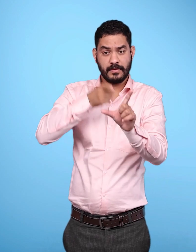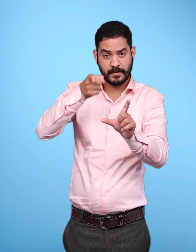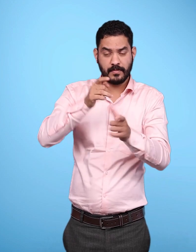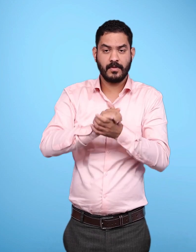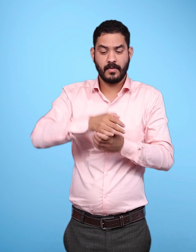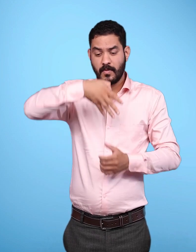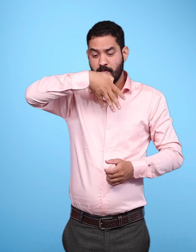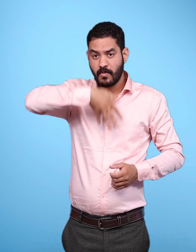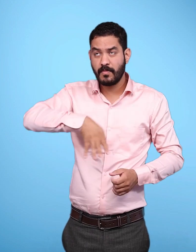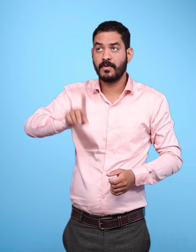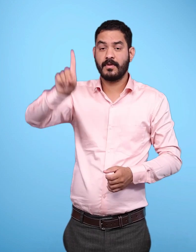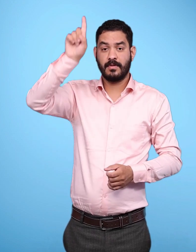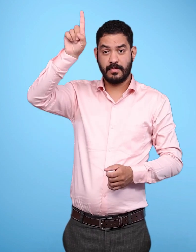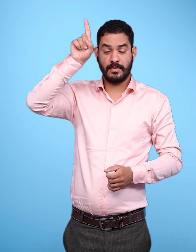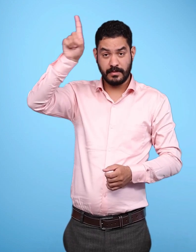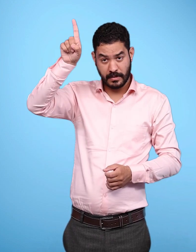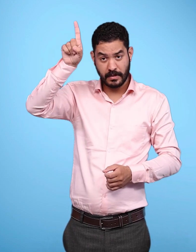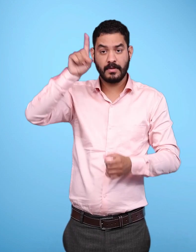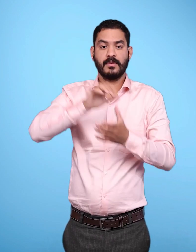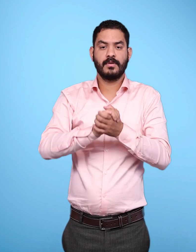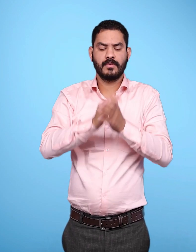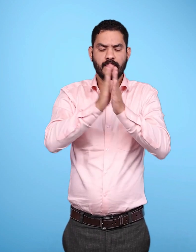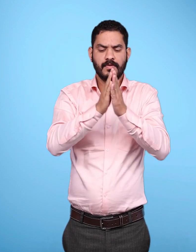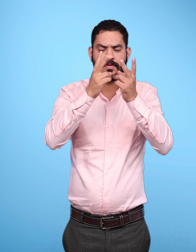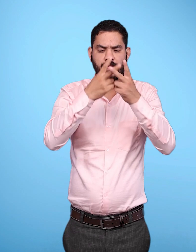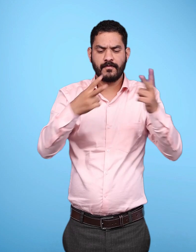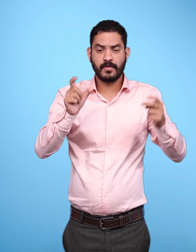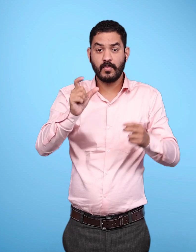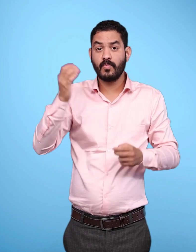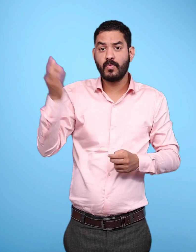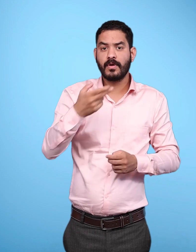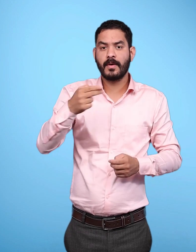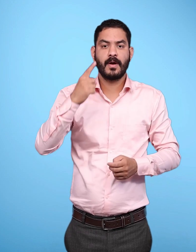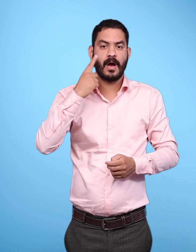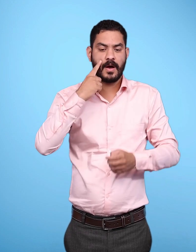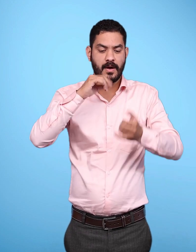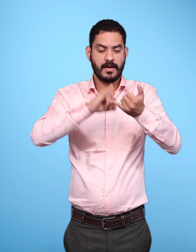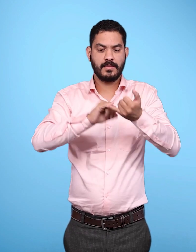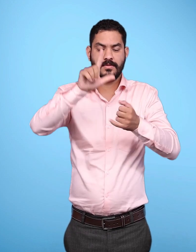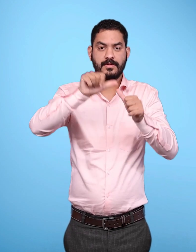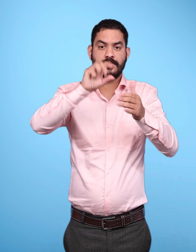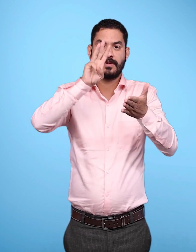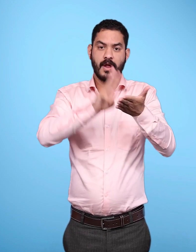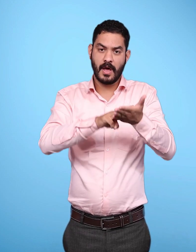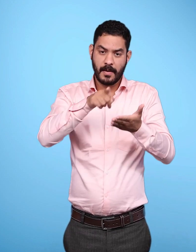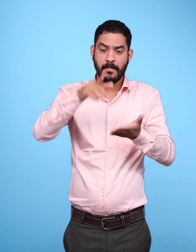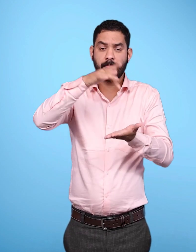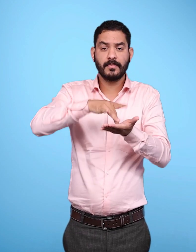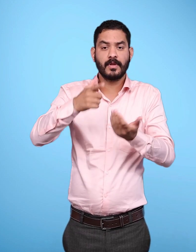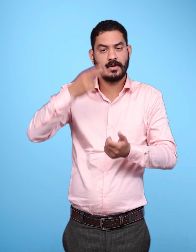1,400 years ago, Prophet Muhammad introduced a new religion, Islam, in Arabia.